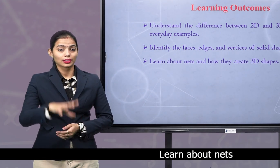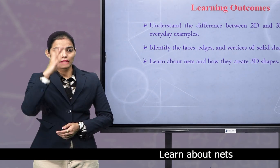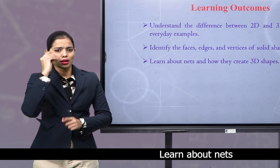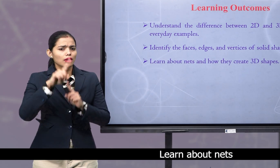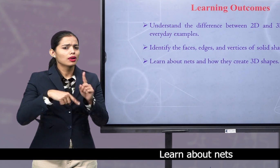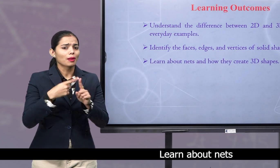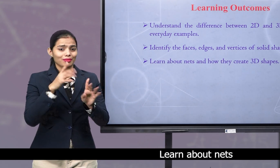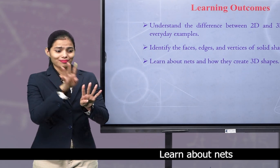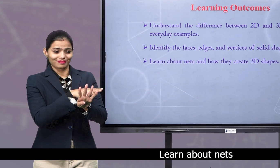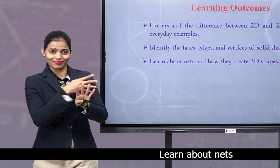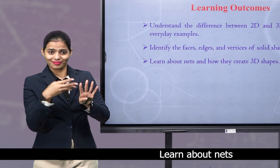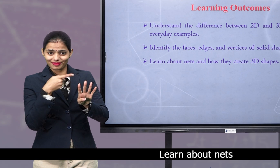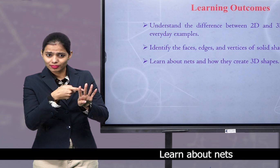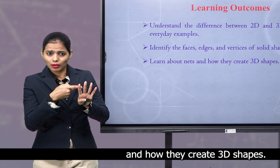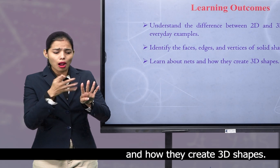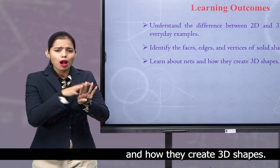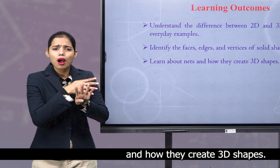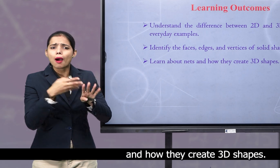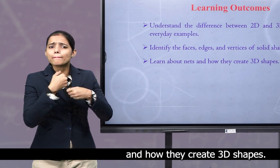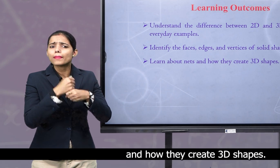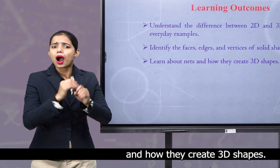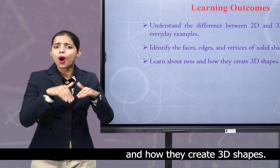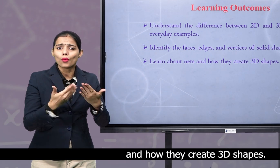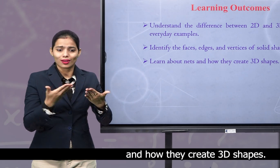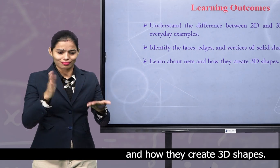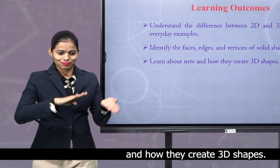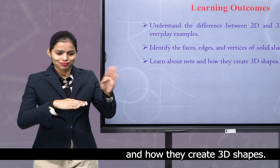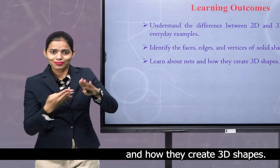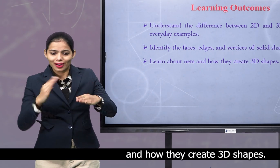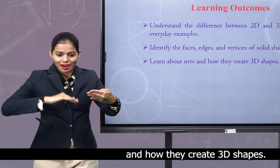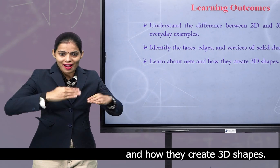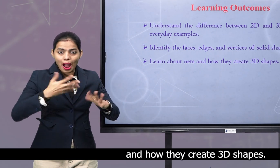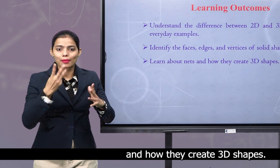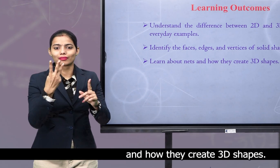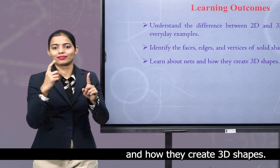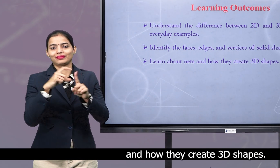Learn about nets and how they create 3D shapes.